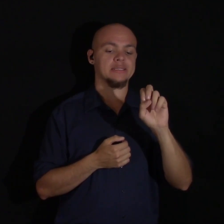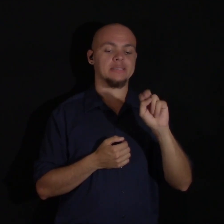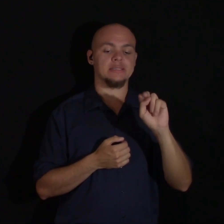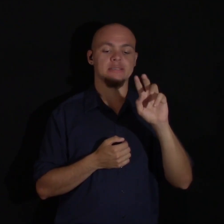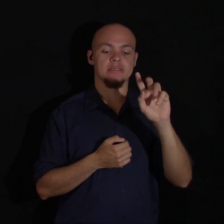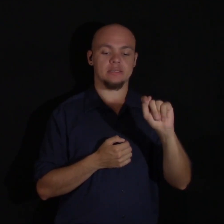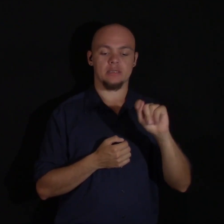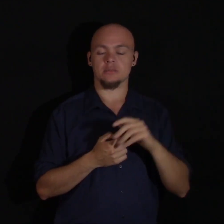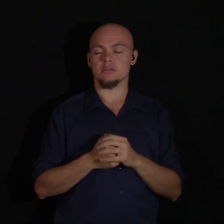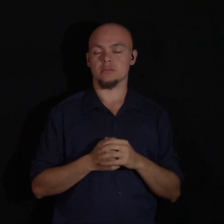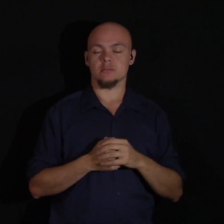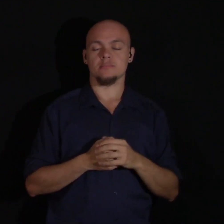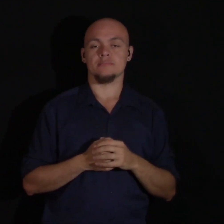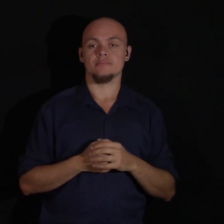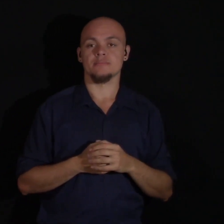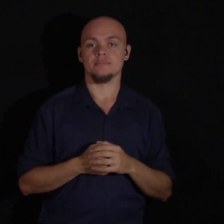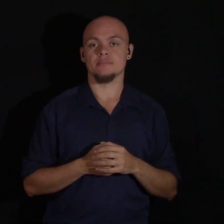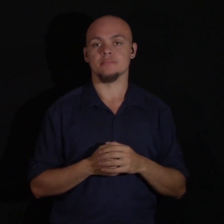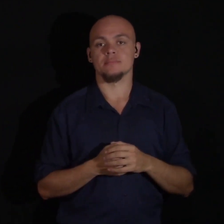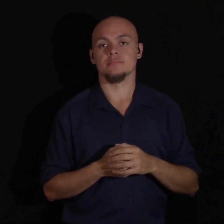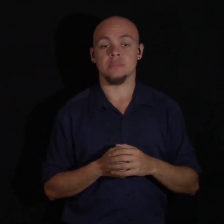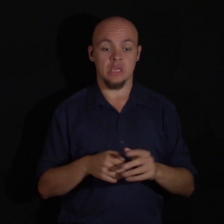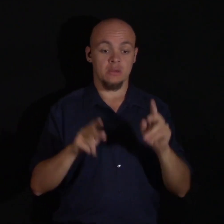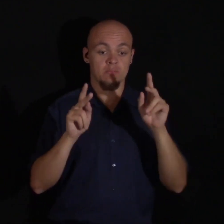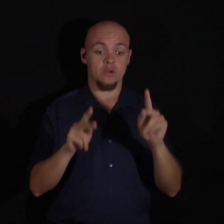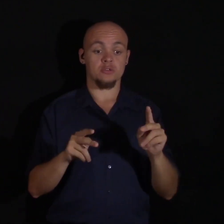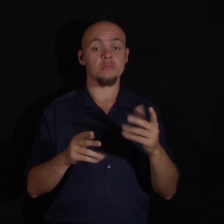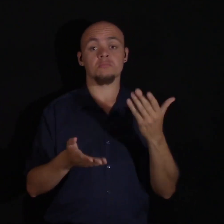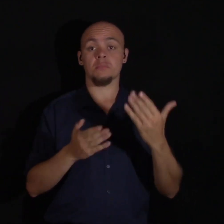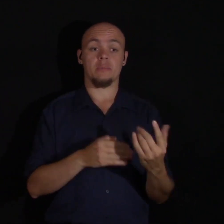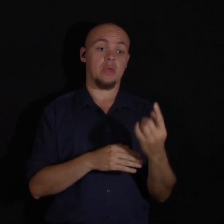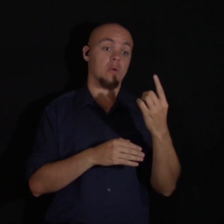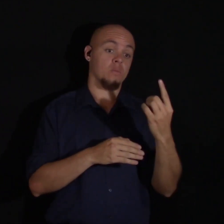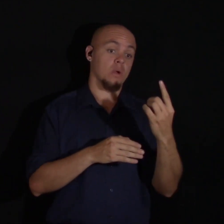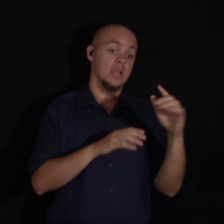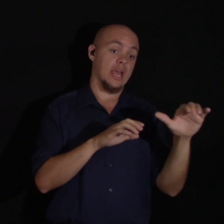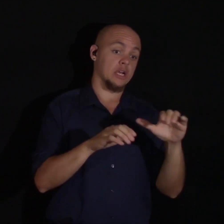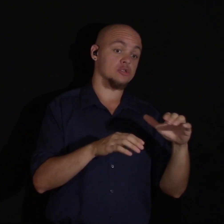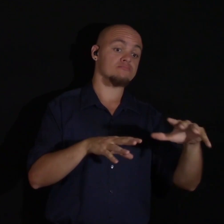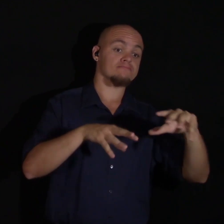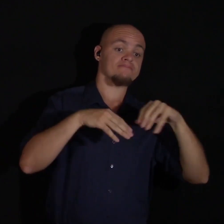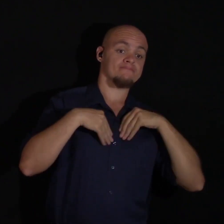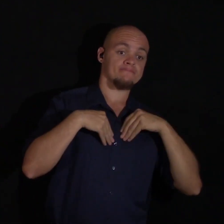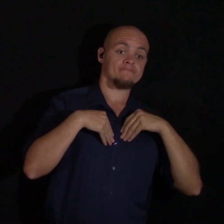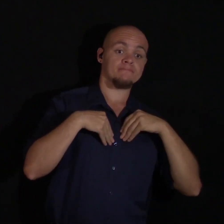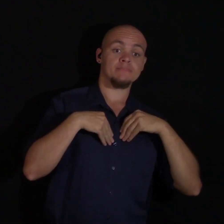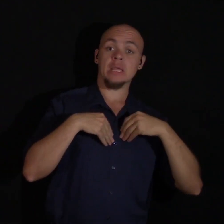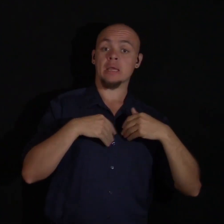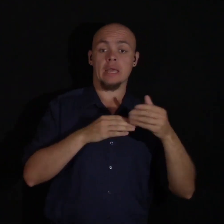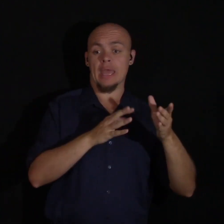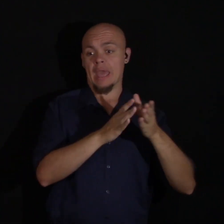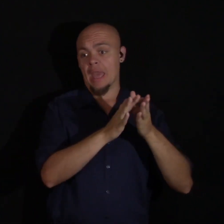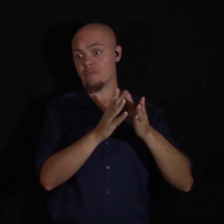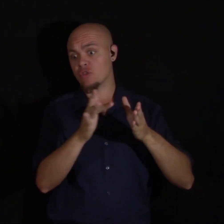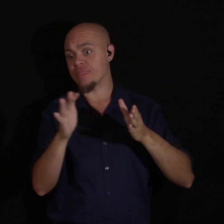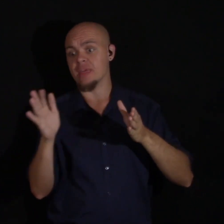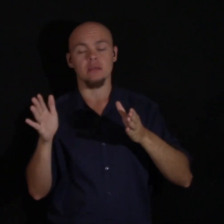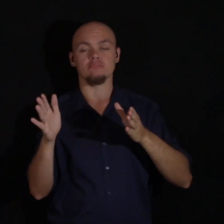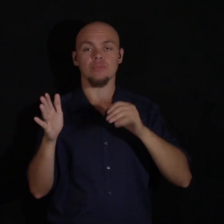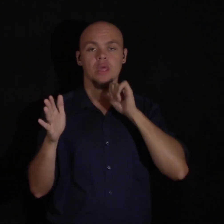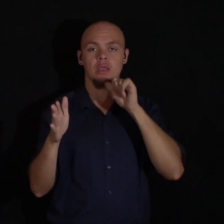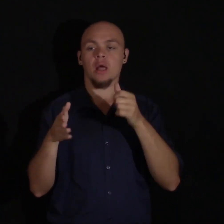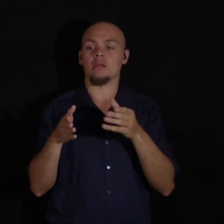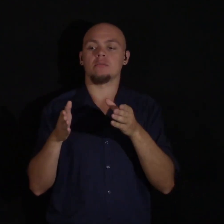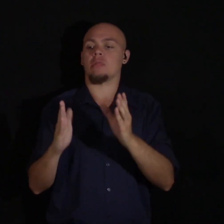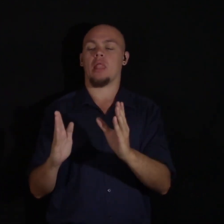Also, a person may consent for one act. That does not mean that they have consented to every act. You should discuss